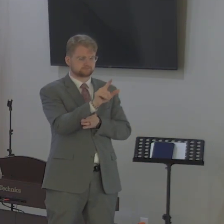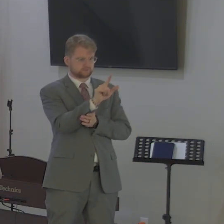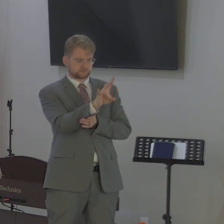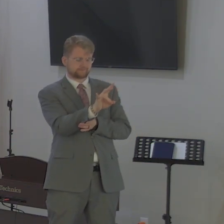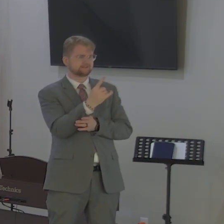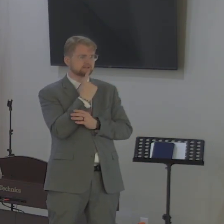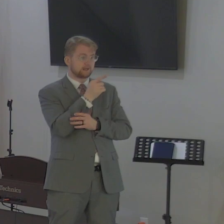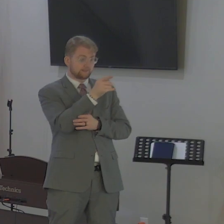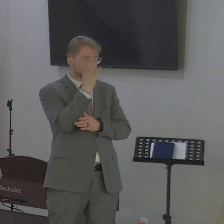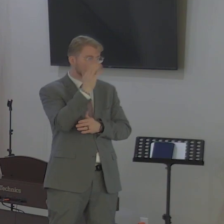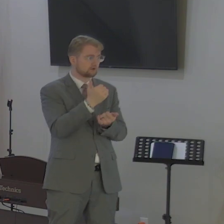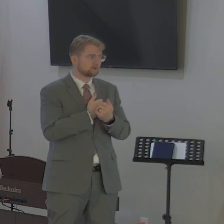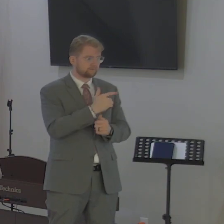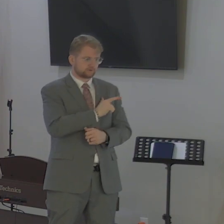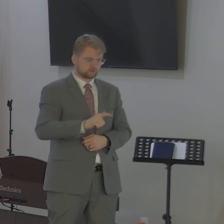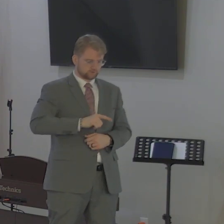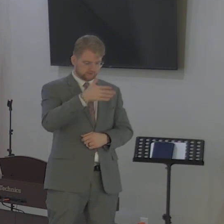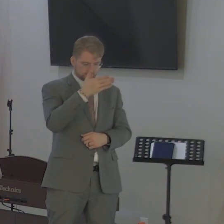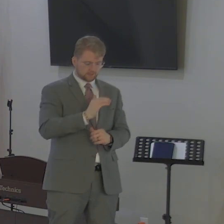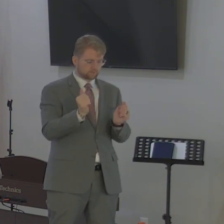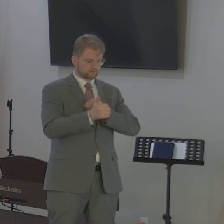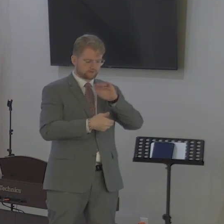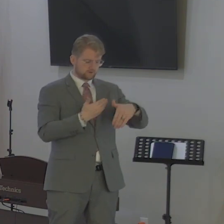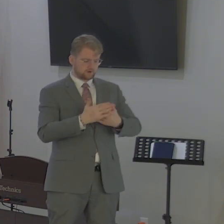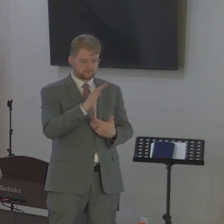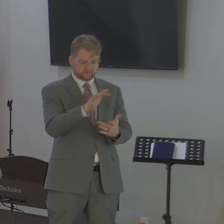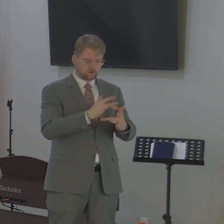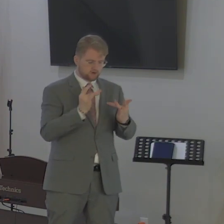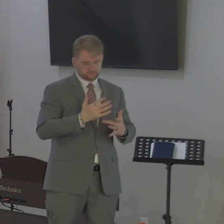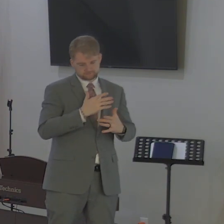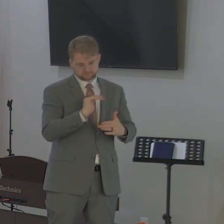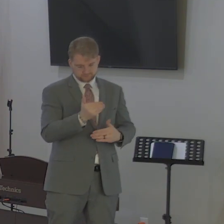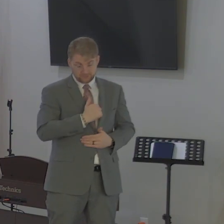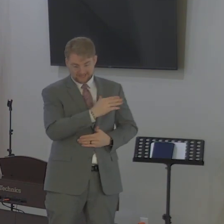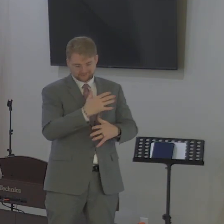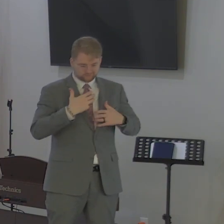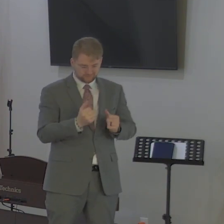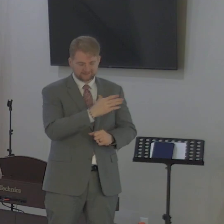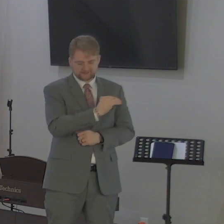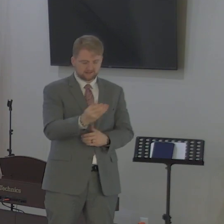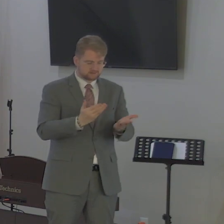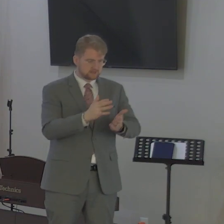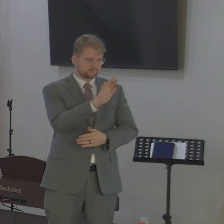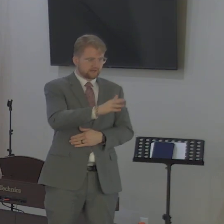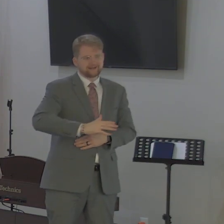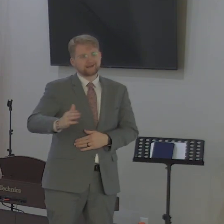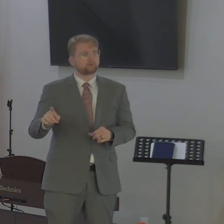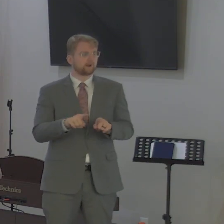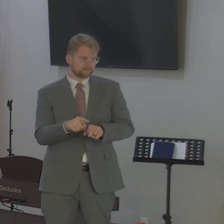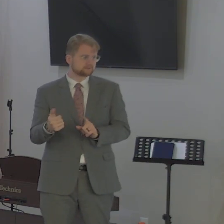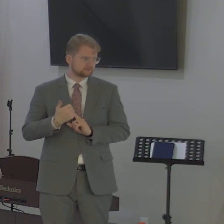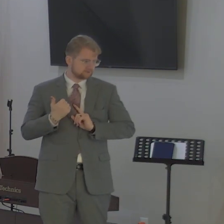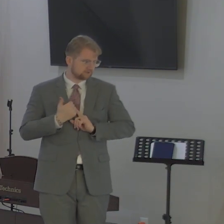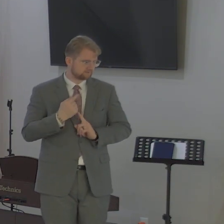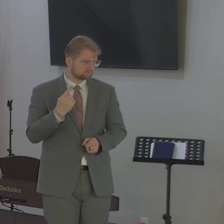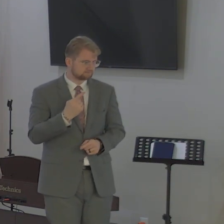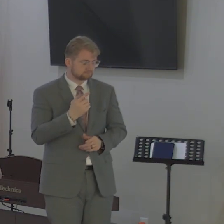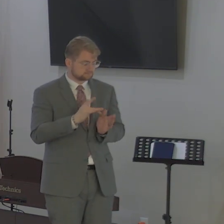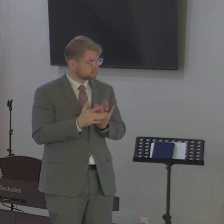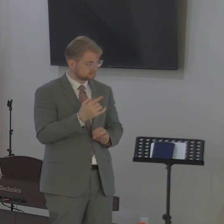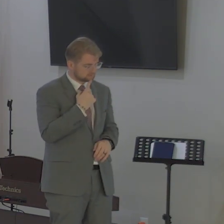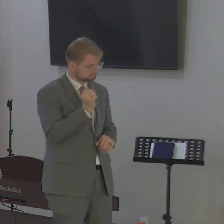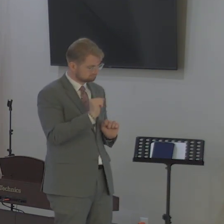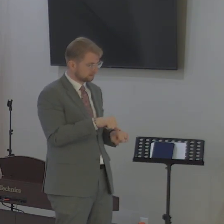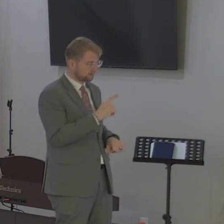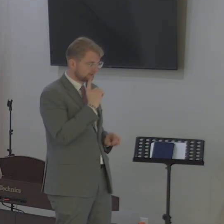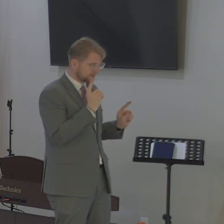heart, with all thy soul, with all thy strength, all thy mind, and thy neighbor as thyself. Jesus said, yep, you answered right. He, willing